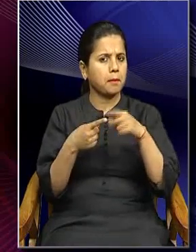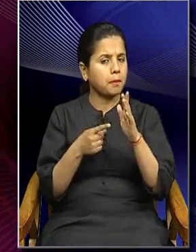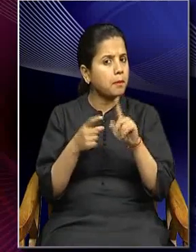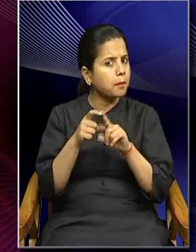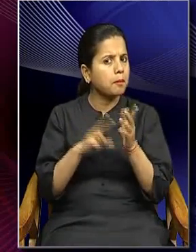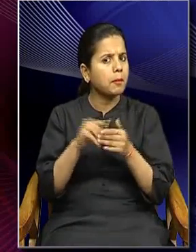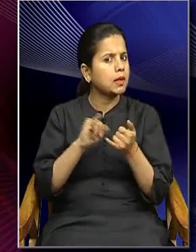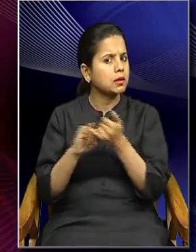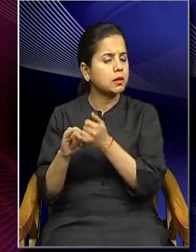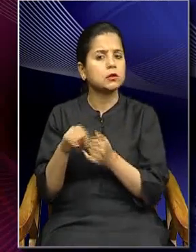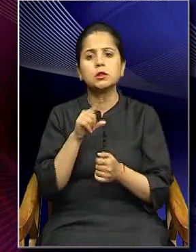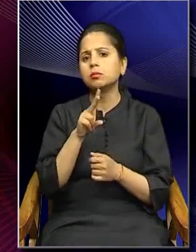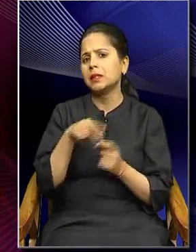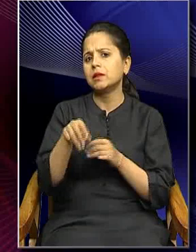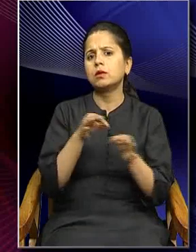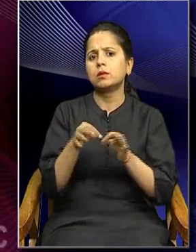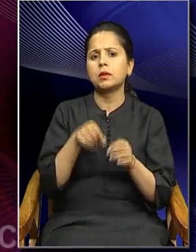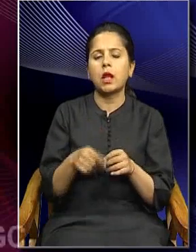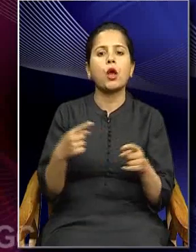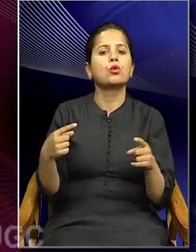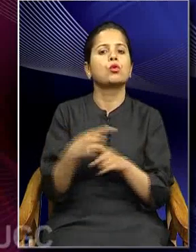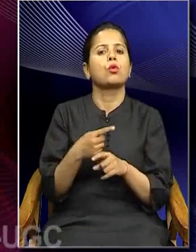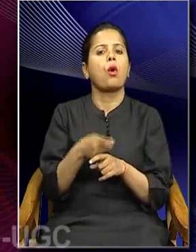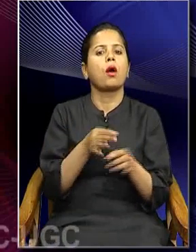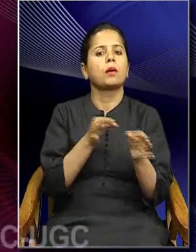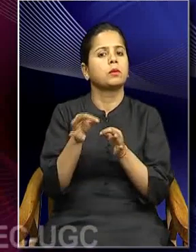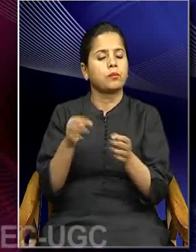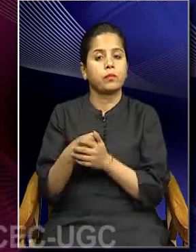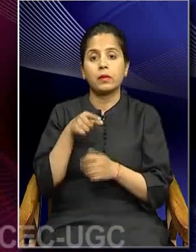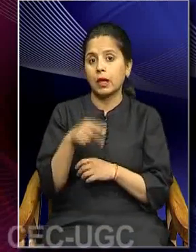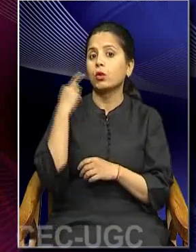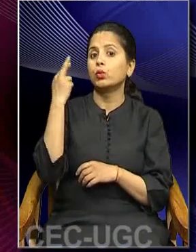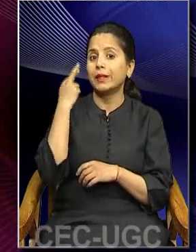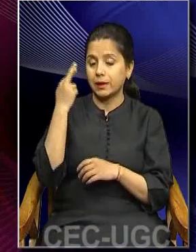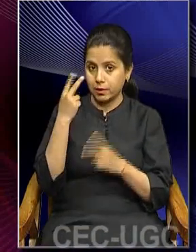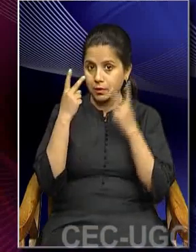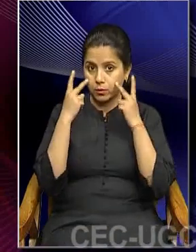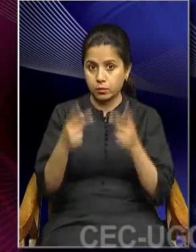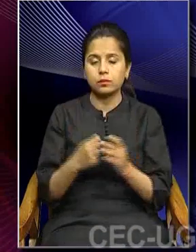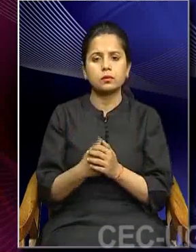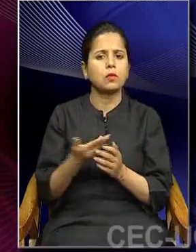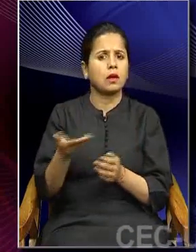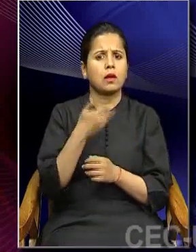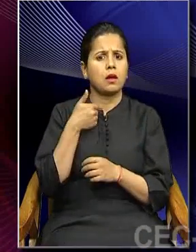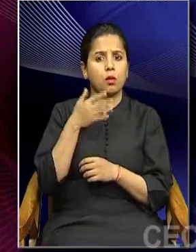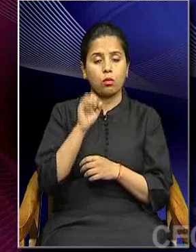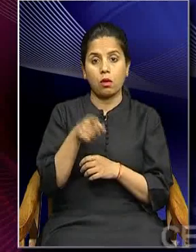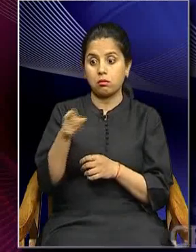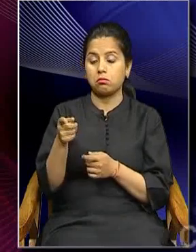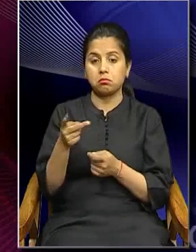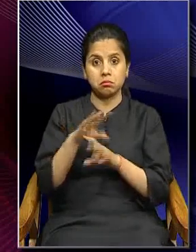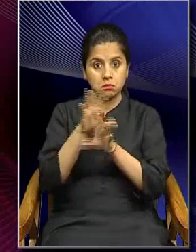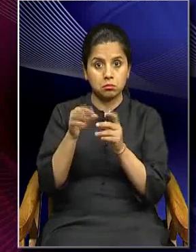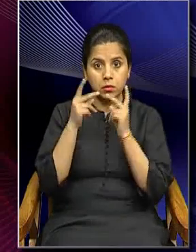here becomes a cross-classification, and therefore we cannot treat it as